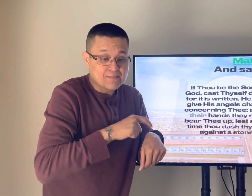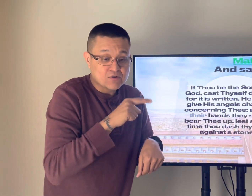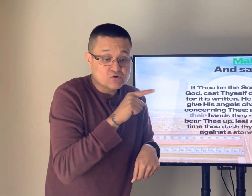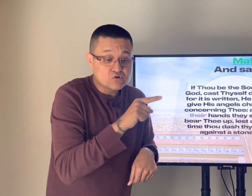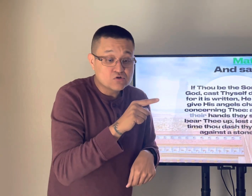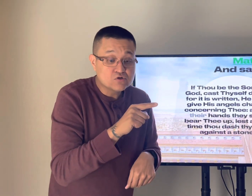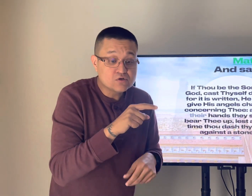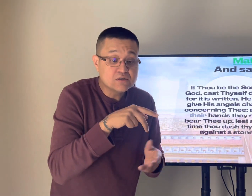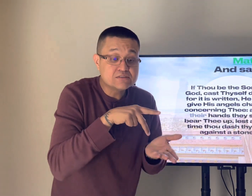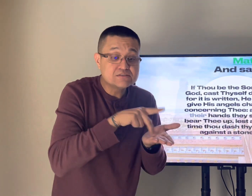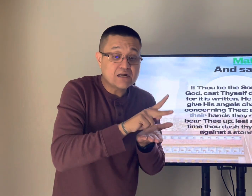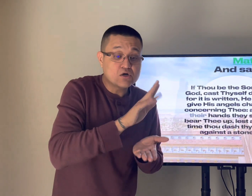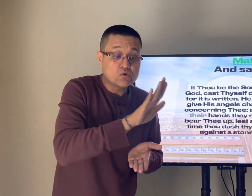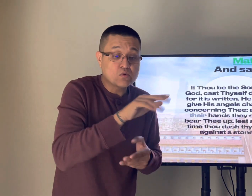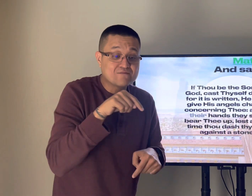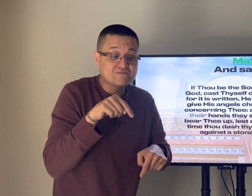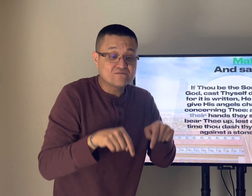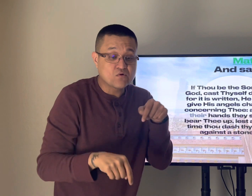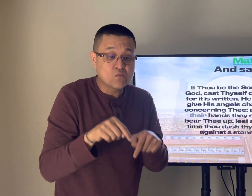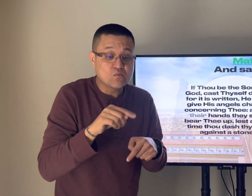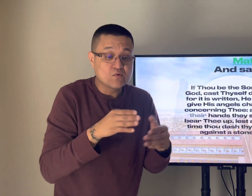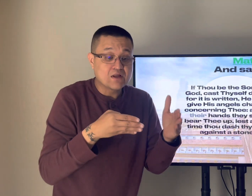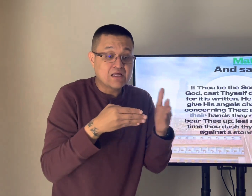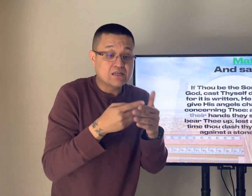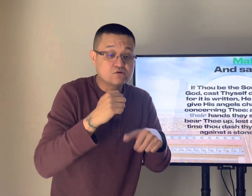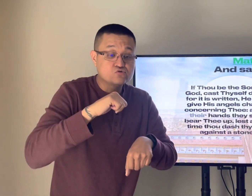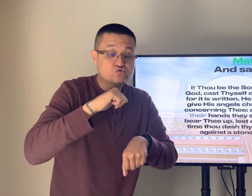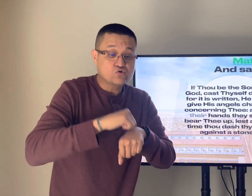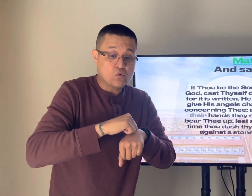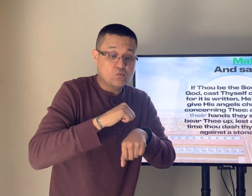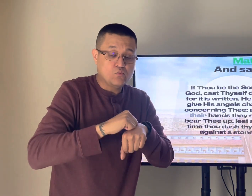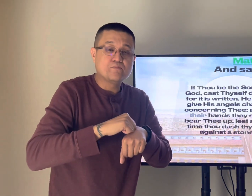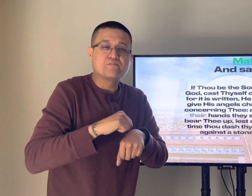at at any time thou dash thy foot against a stone